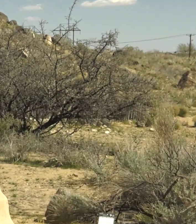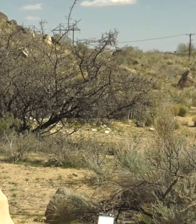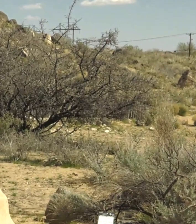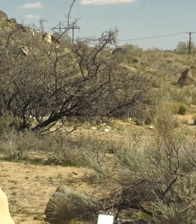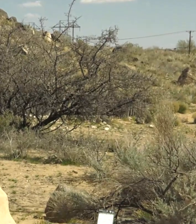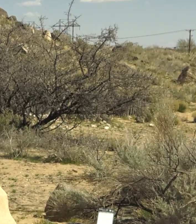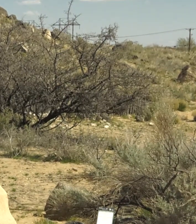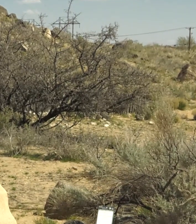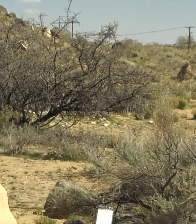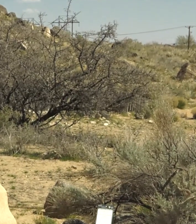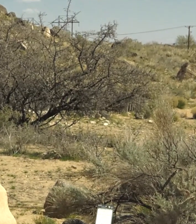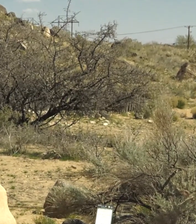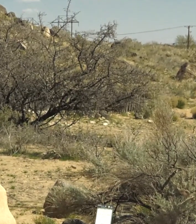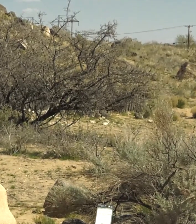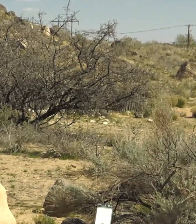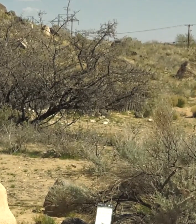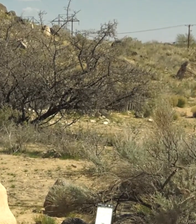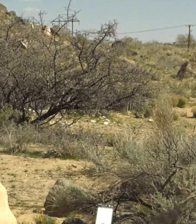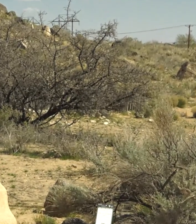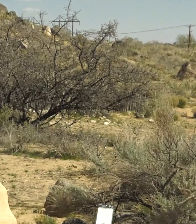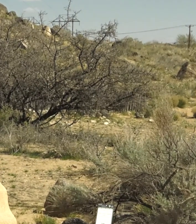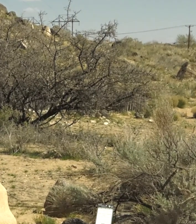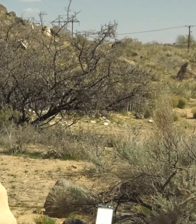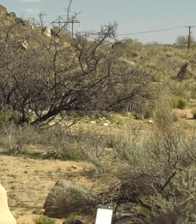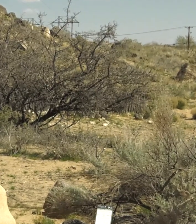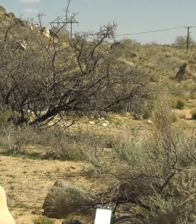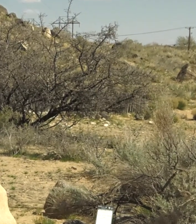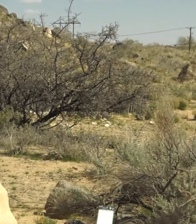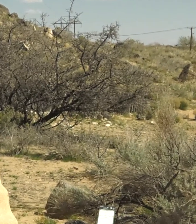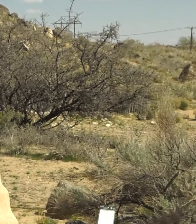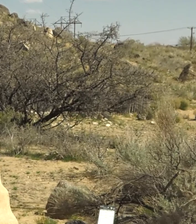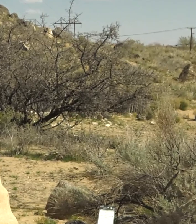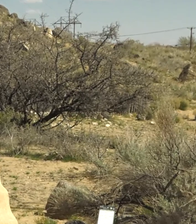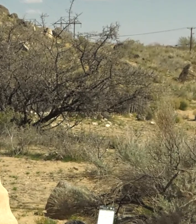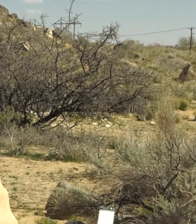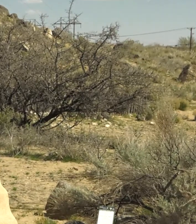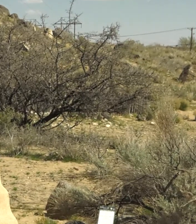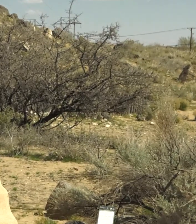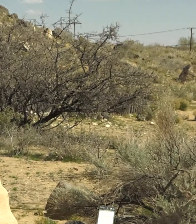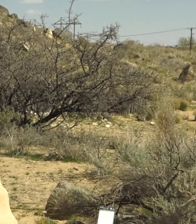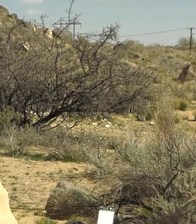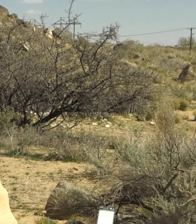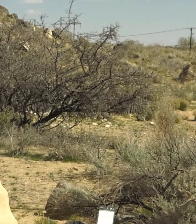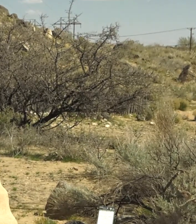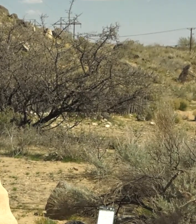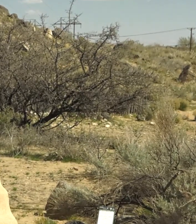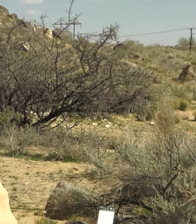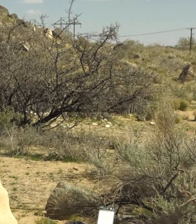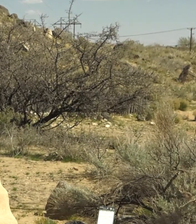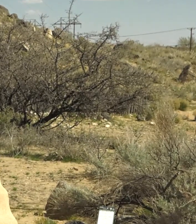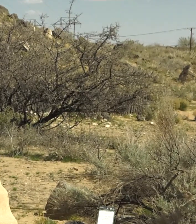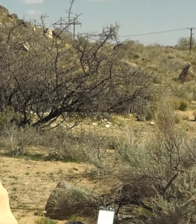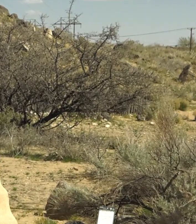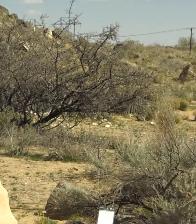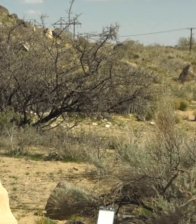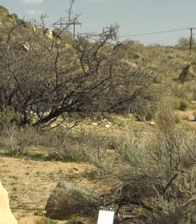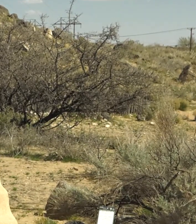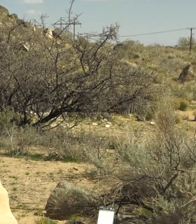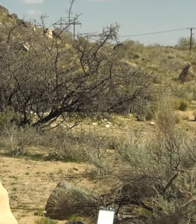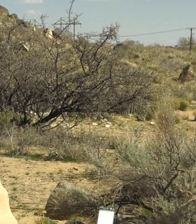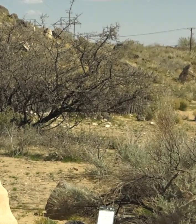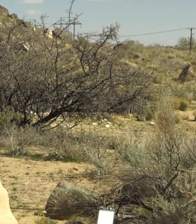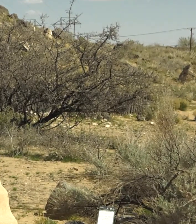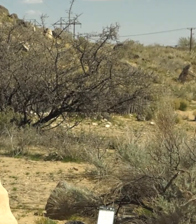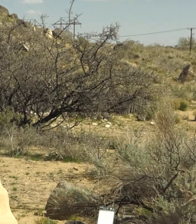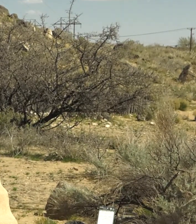Yeah, exactly. And then it goes all the way towards the shooting range. And there's some social trails we'll formalize in the future,